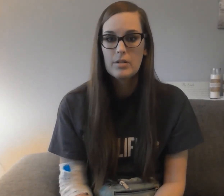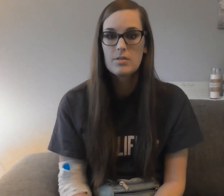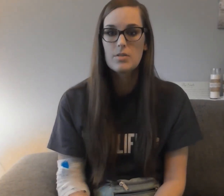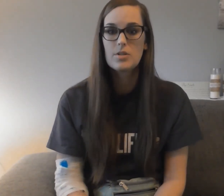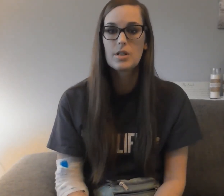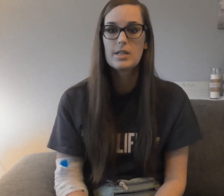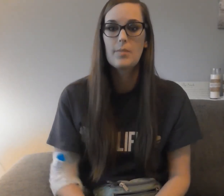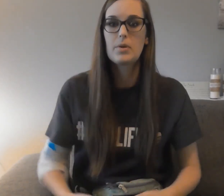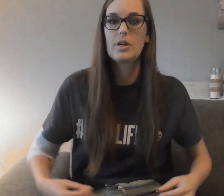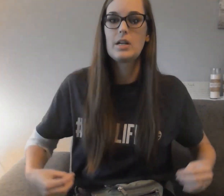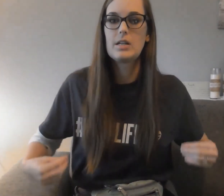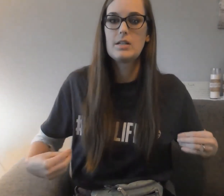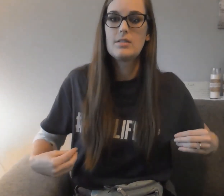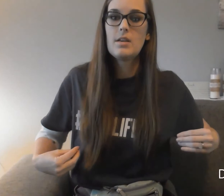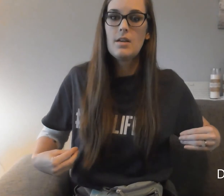So dirty diaper is